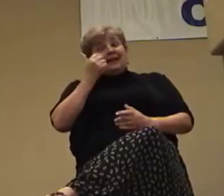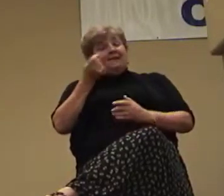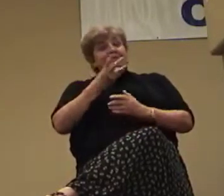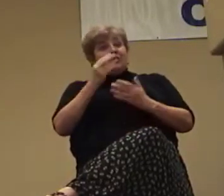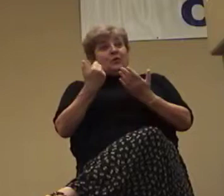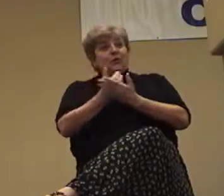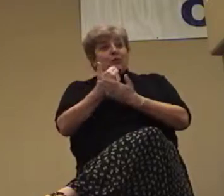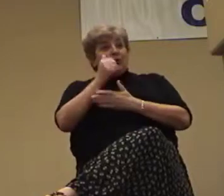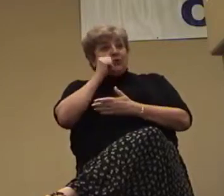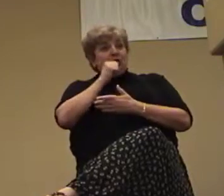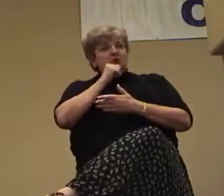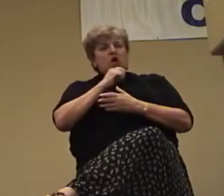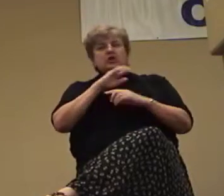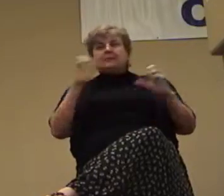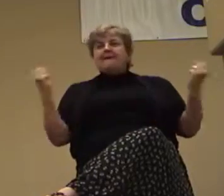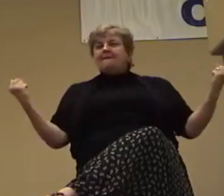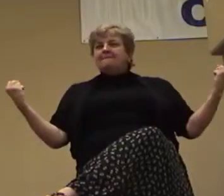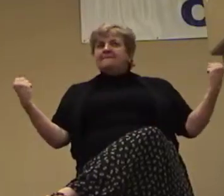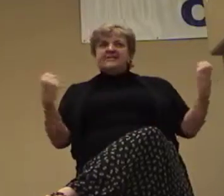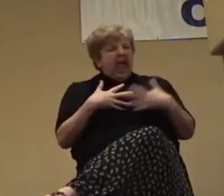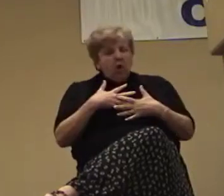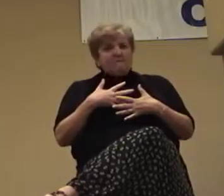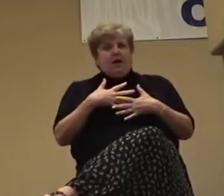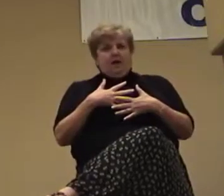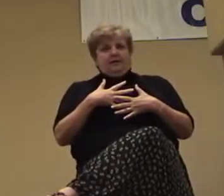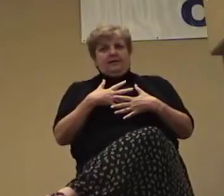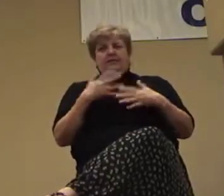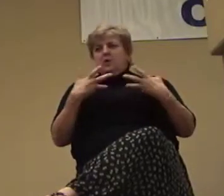Being by themselves. Terrified.